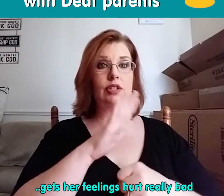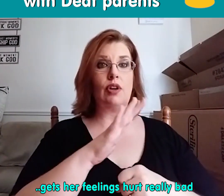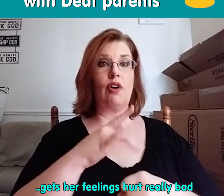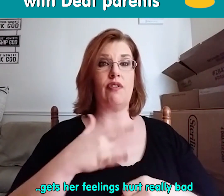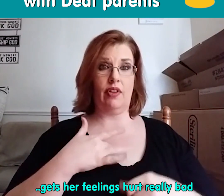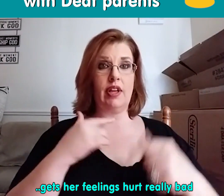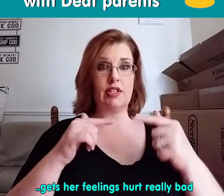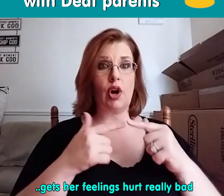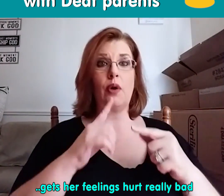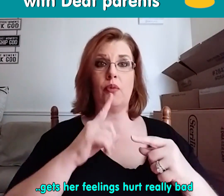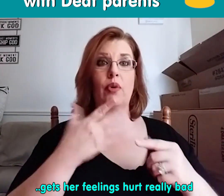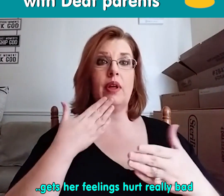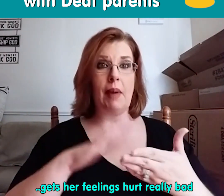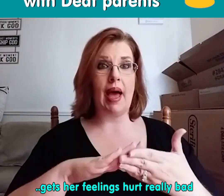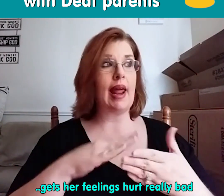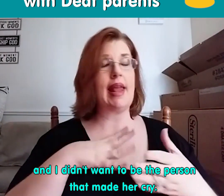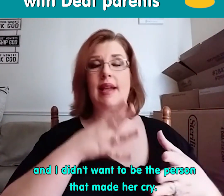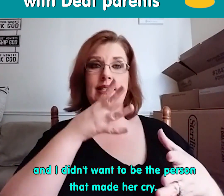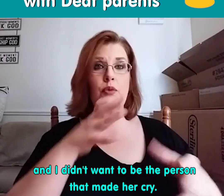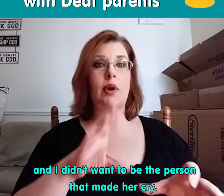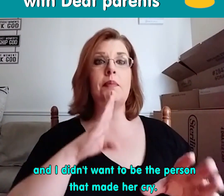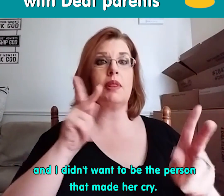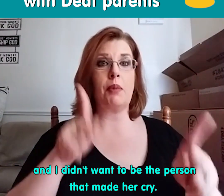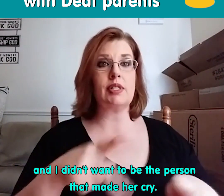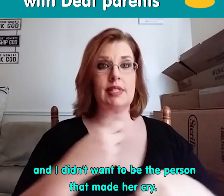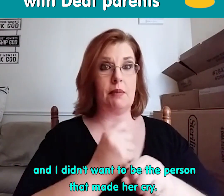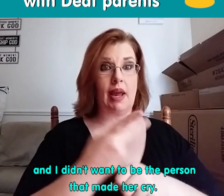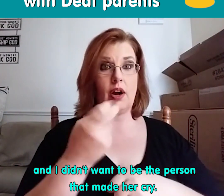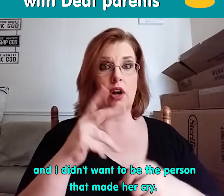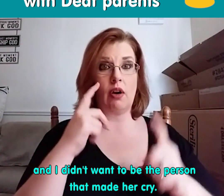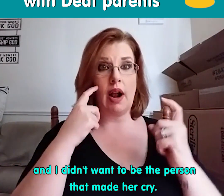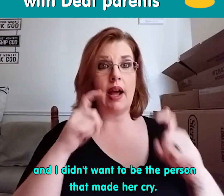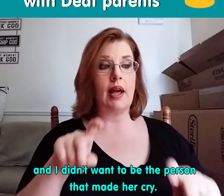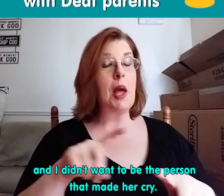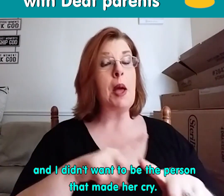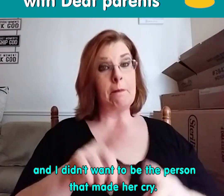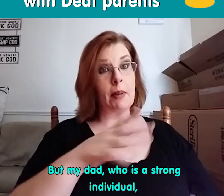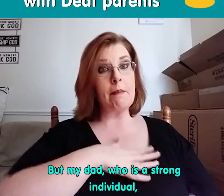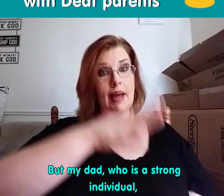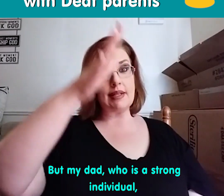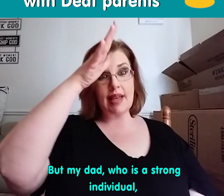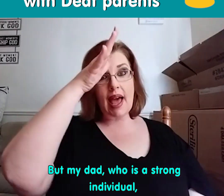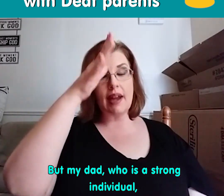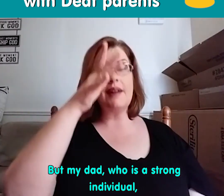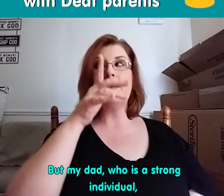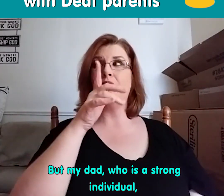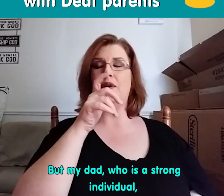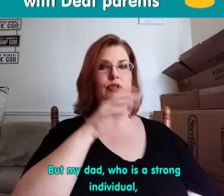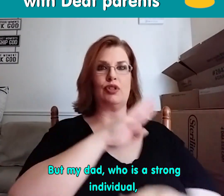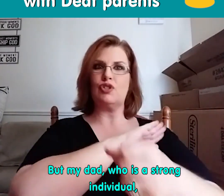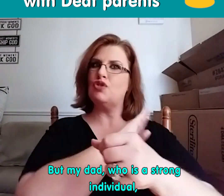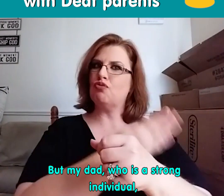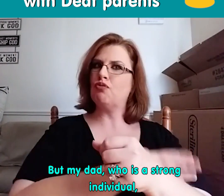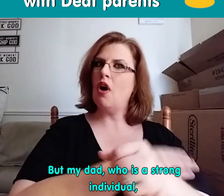gets her feelings hurt really bad. And I didn't want to be the person that make her cry. But my dad, who's a